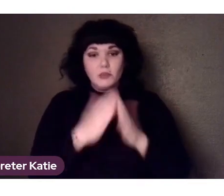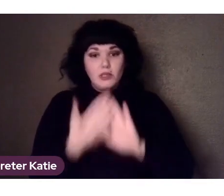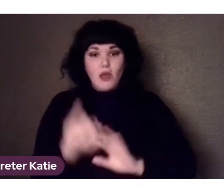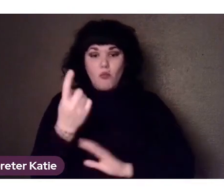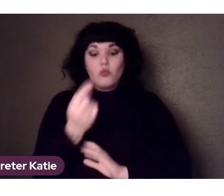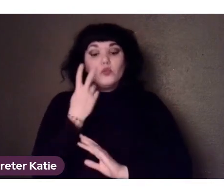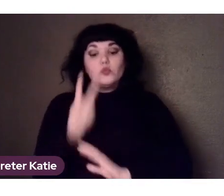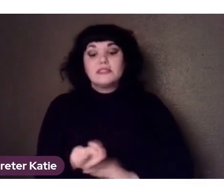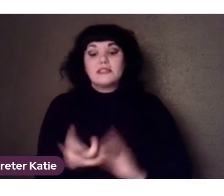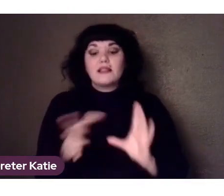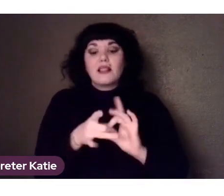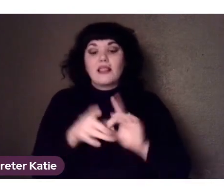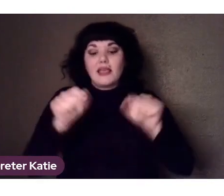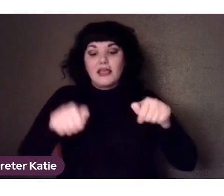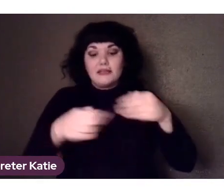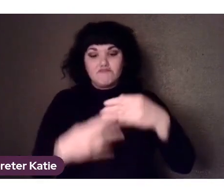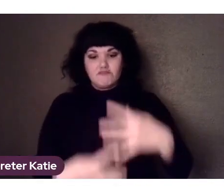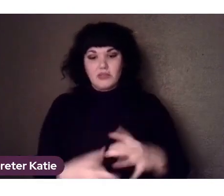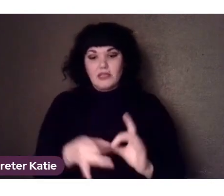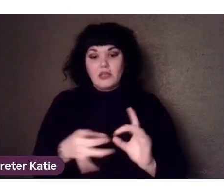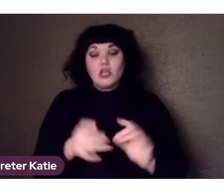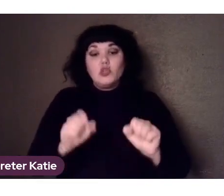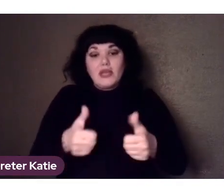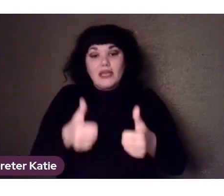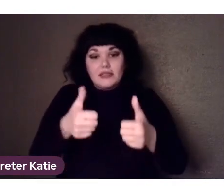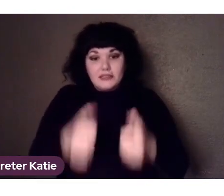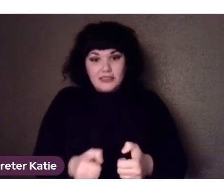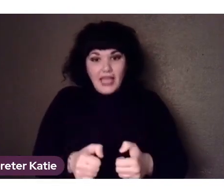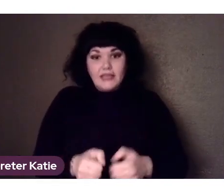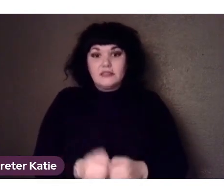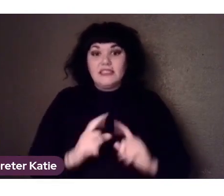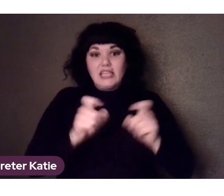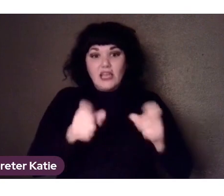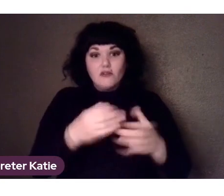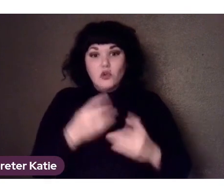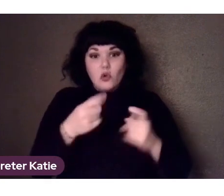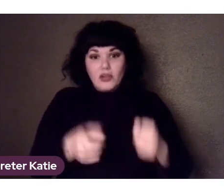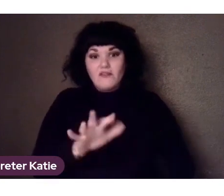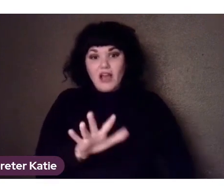You can also text give or donate to